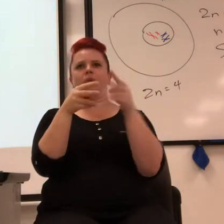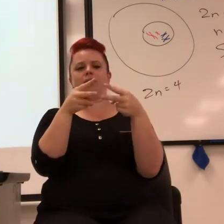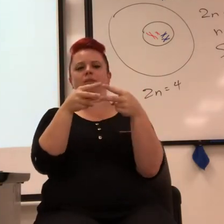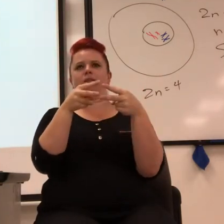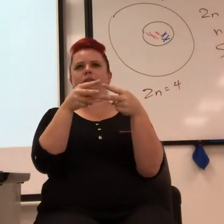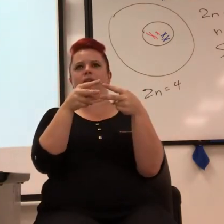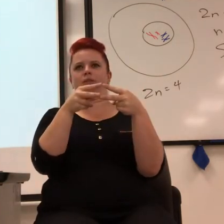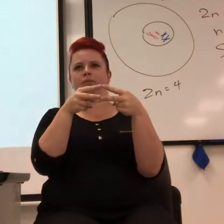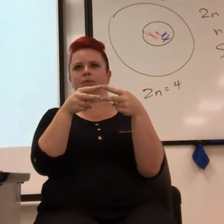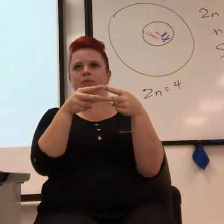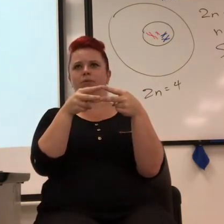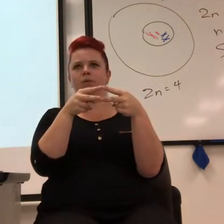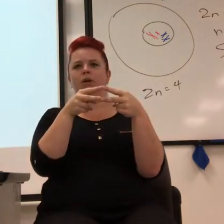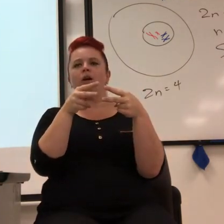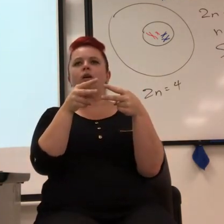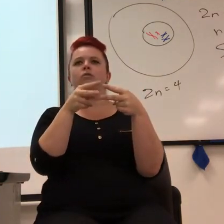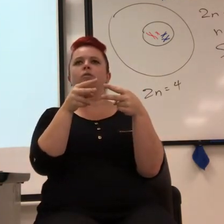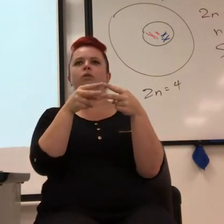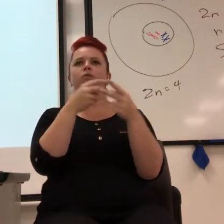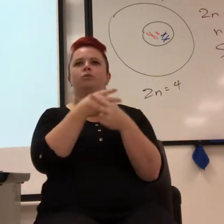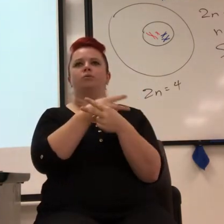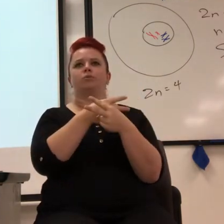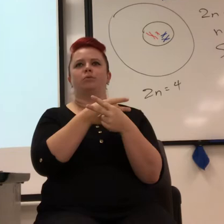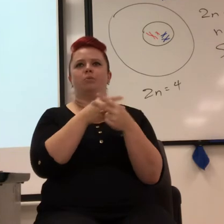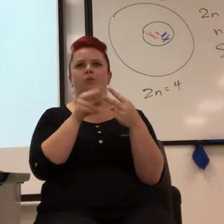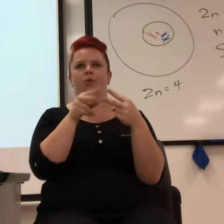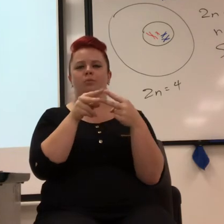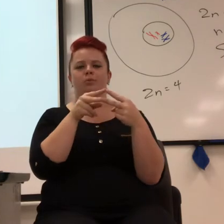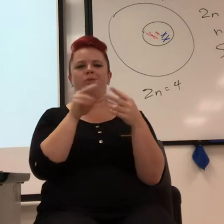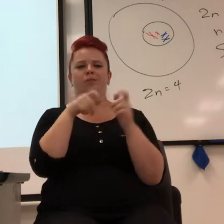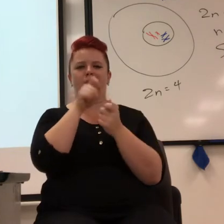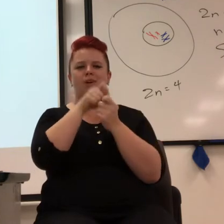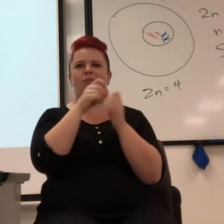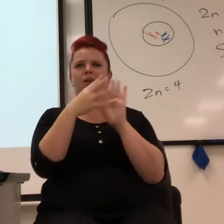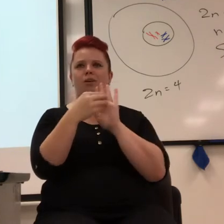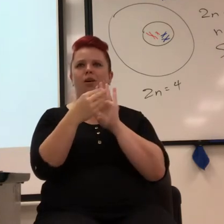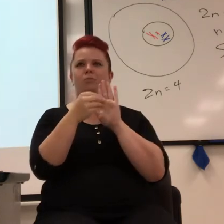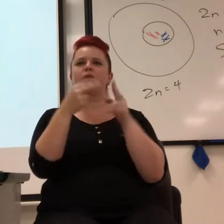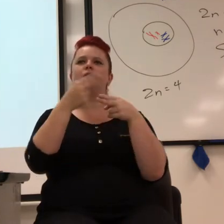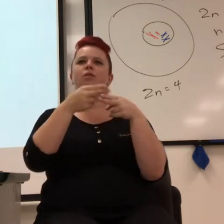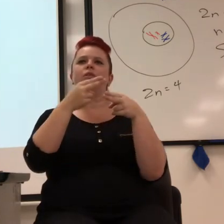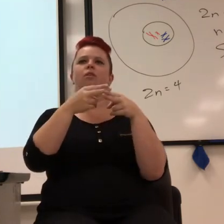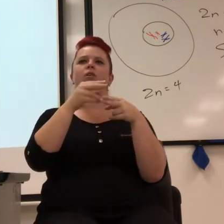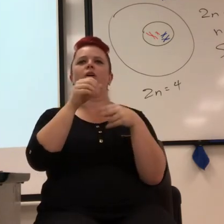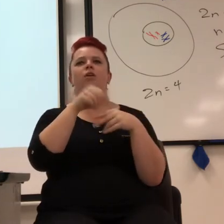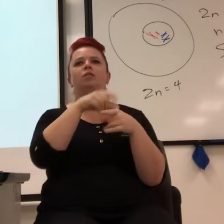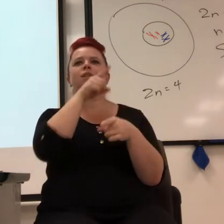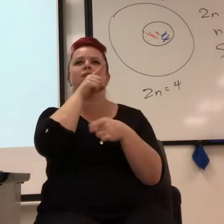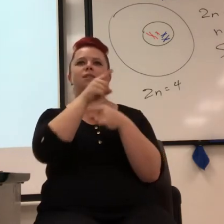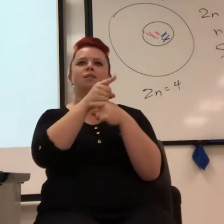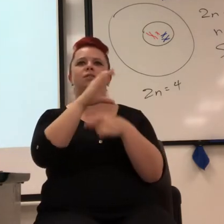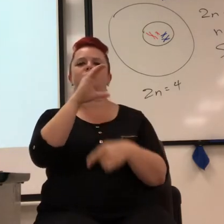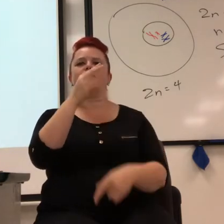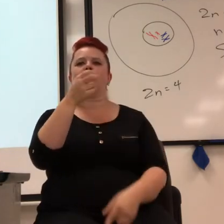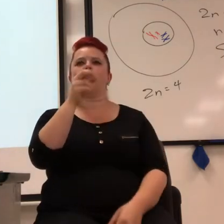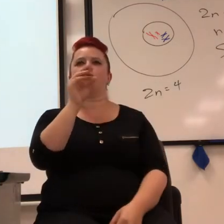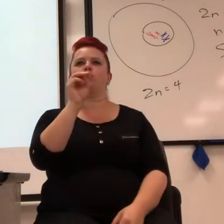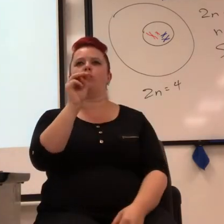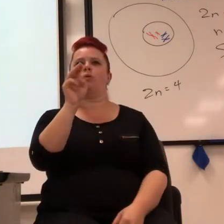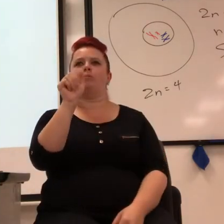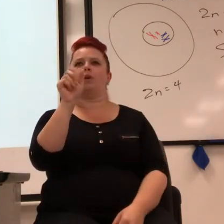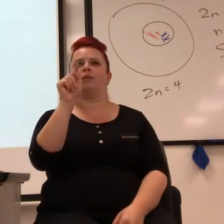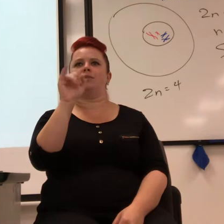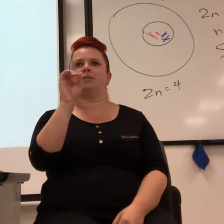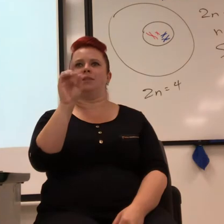So these two chromosomes, another term that's used, they call them sister chromatids sometimes. It's another term